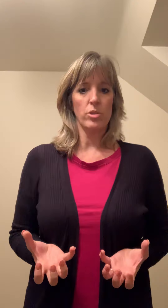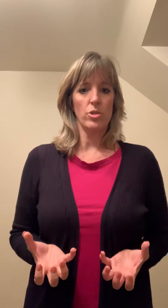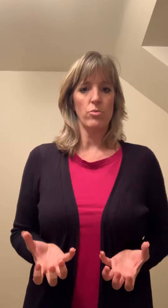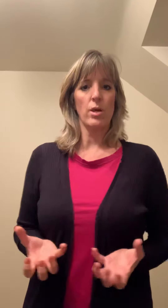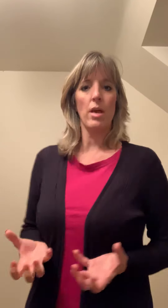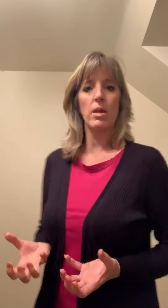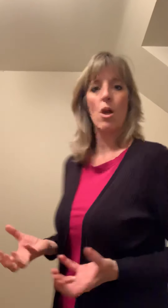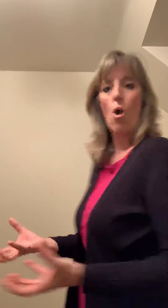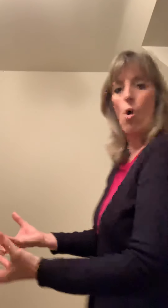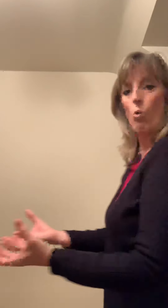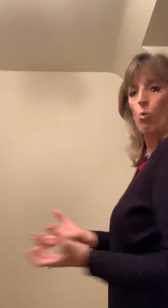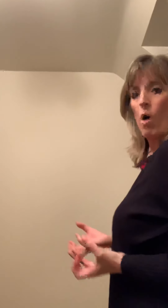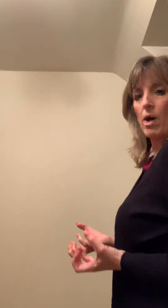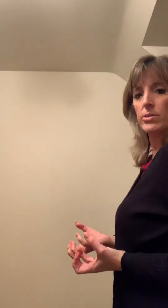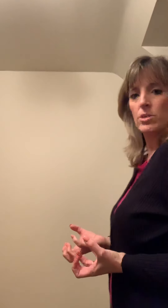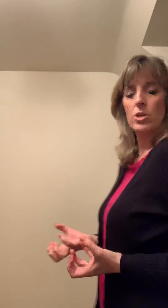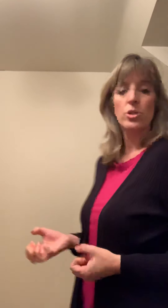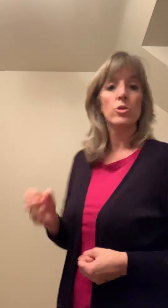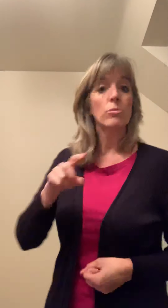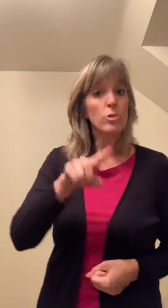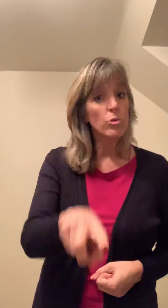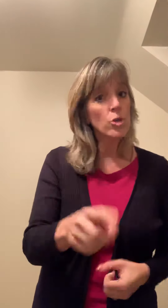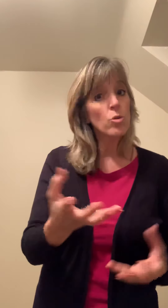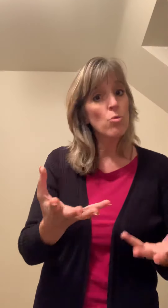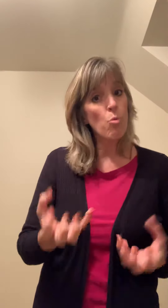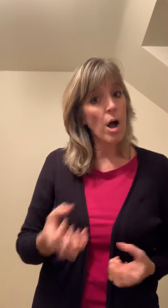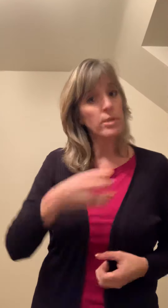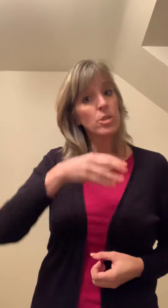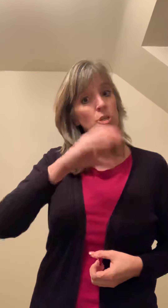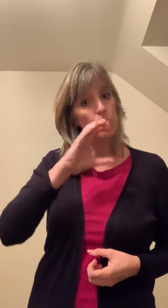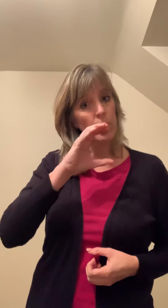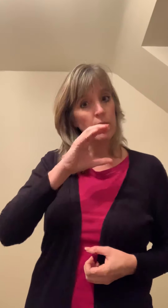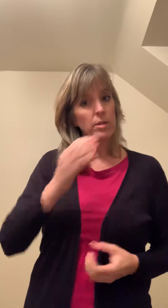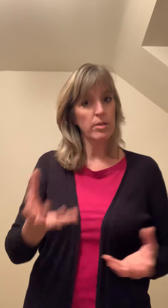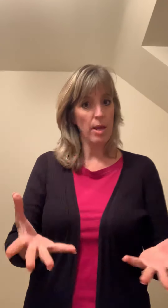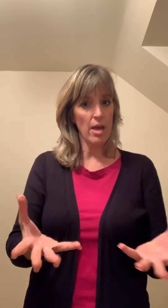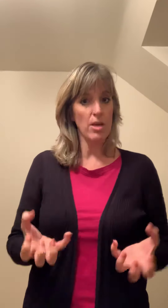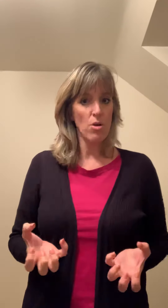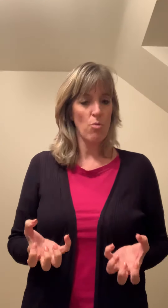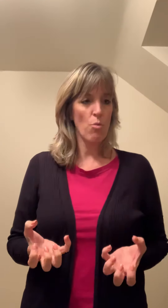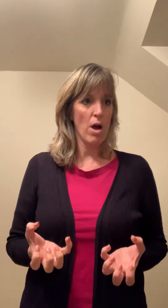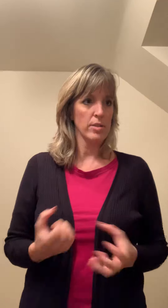you, okay? Want. So do you want a drink? Okay, want.